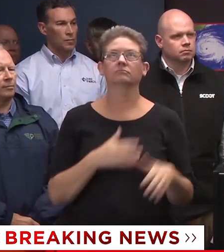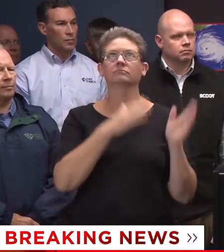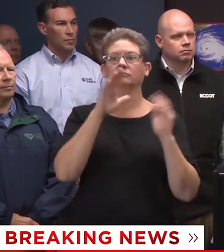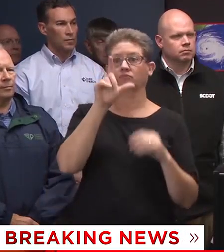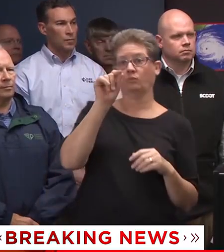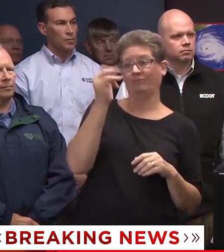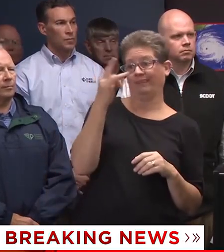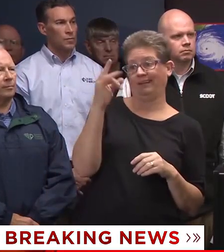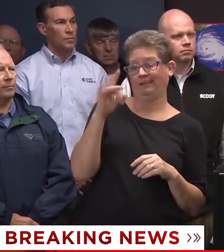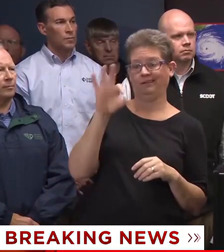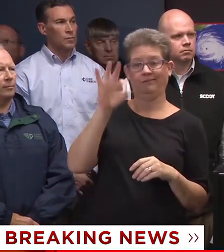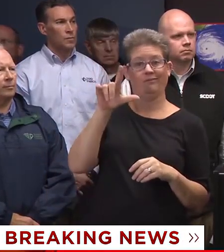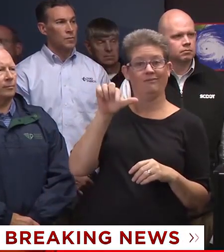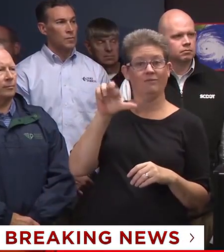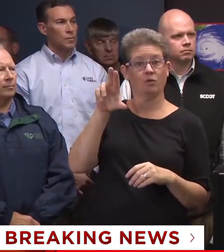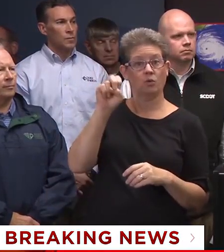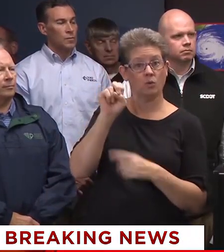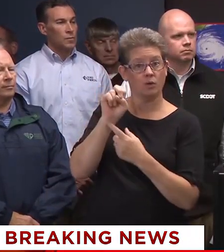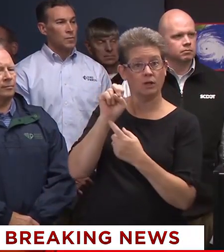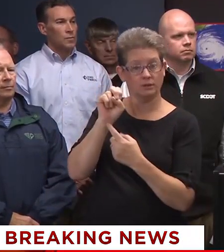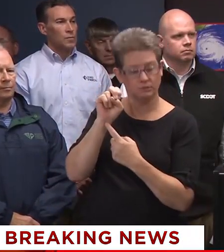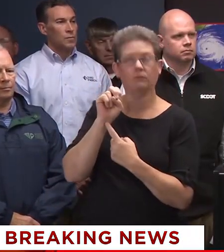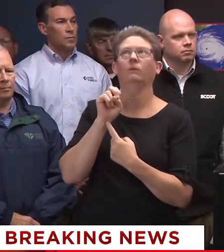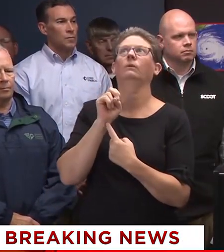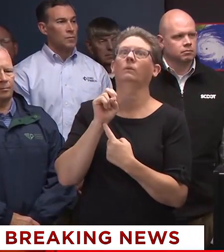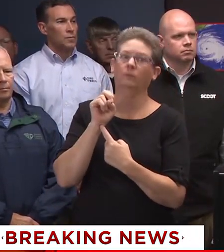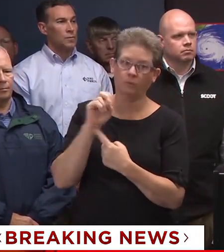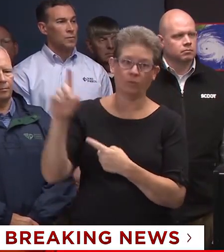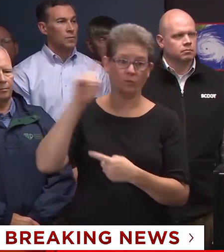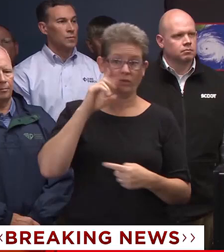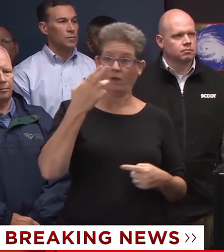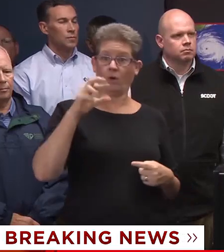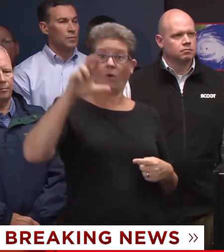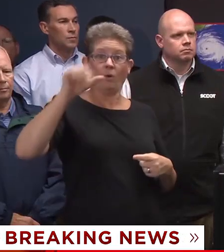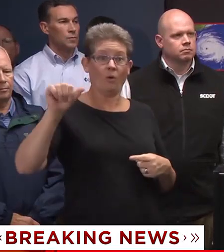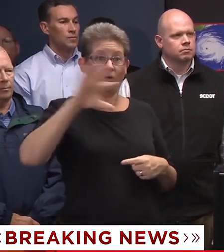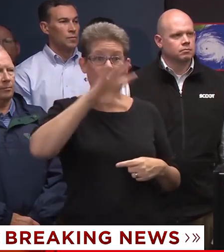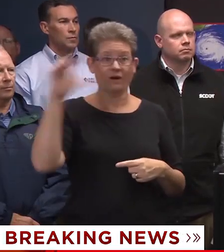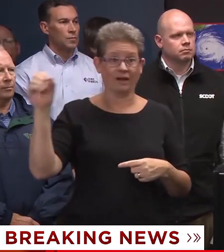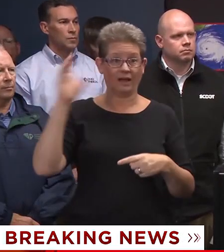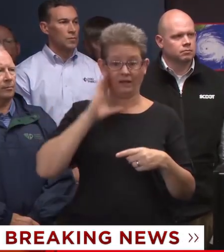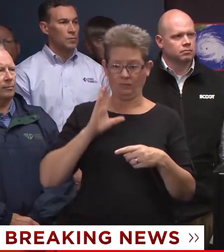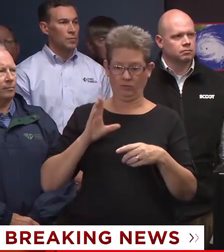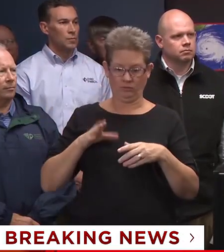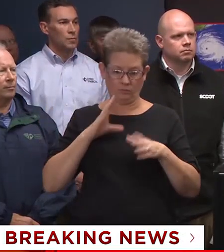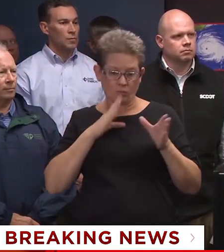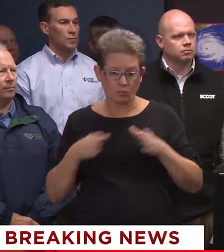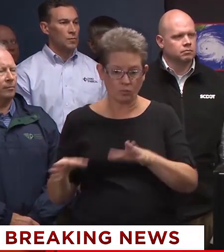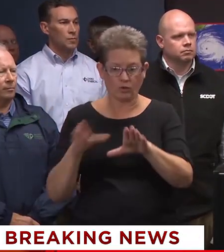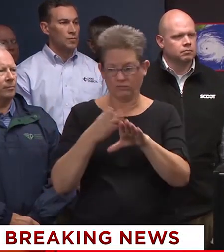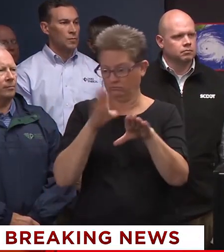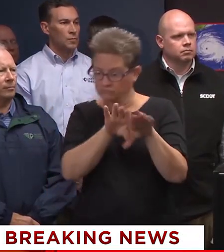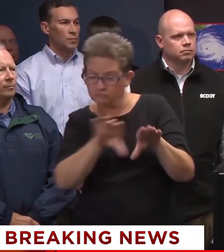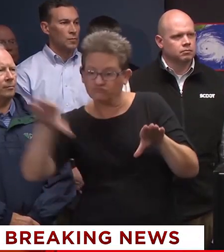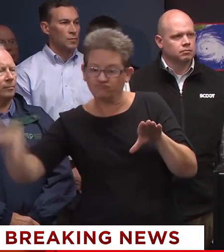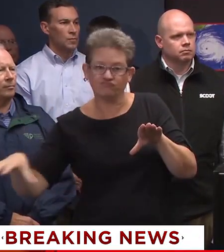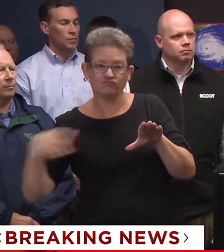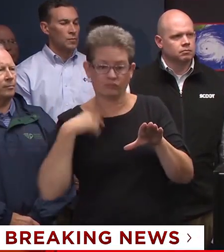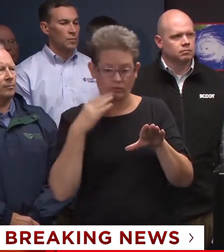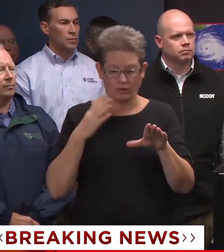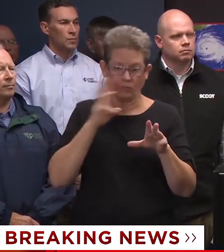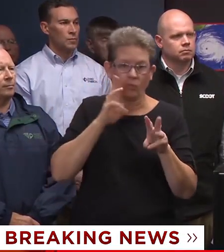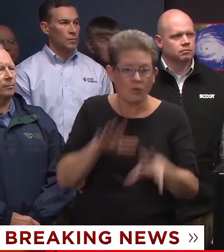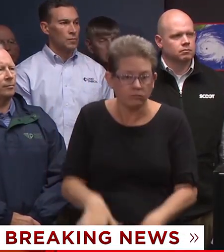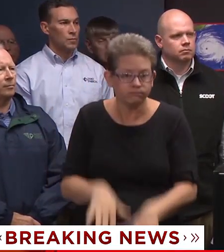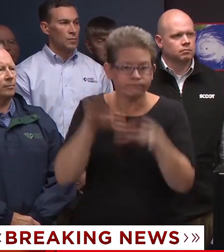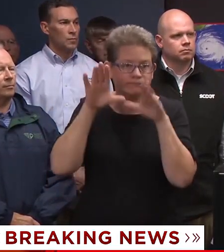2018, Florence, of course, was, we thought that Horry County was going to be cut off by the water there with all that flooding that